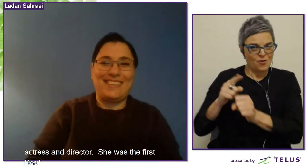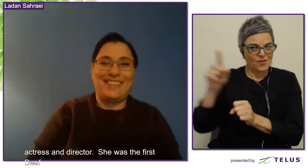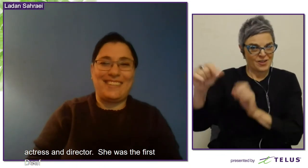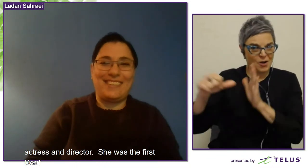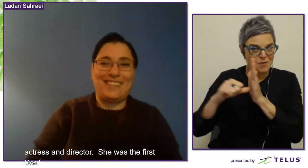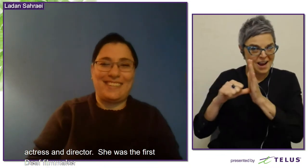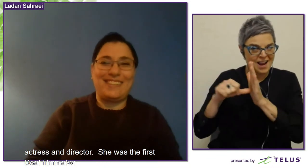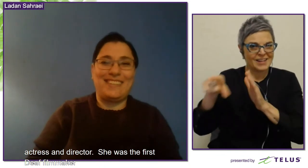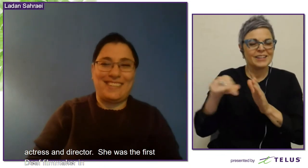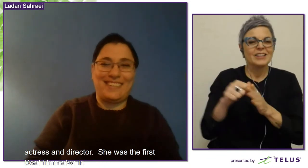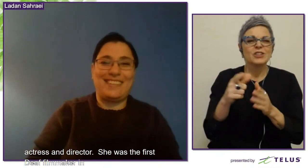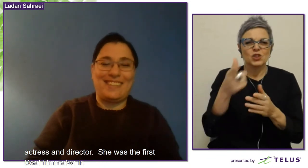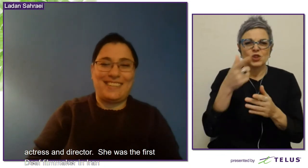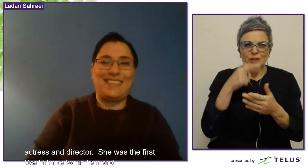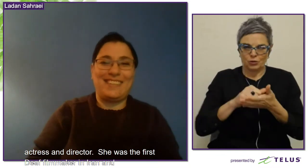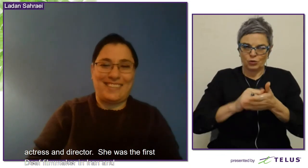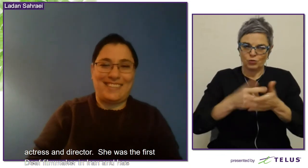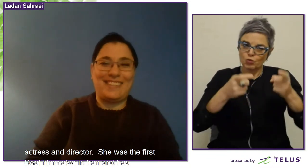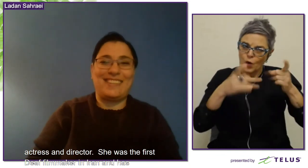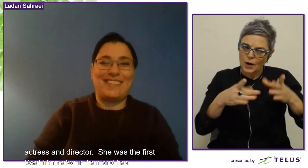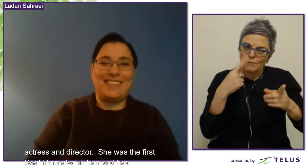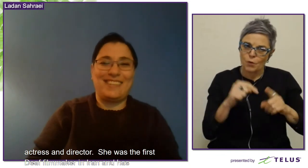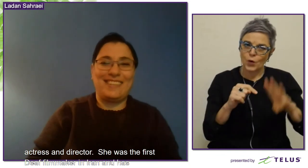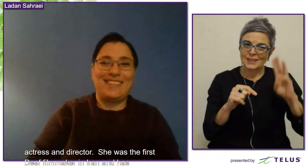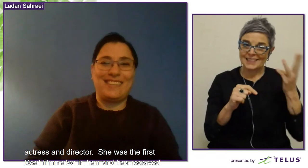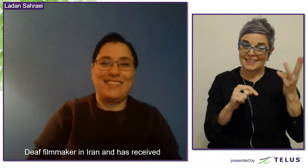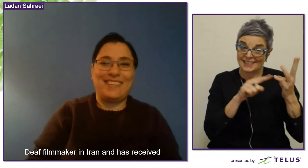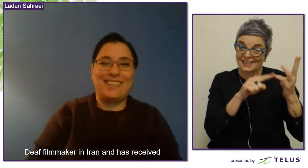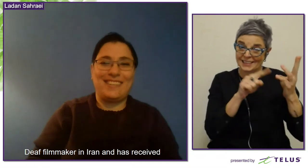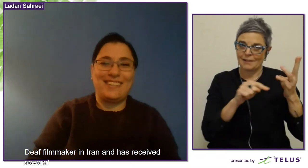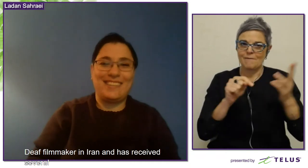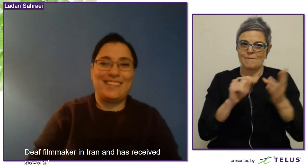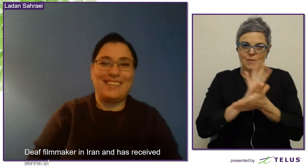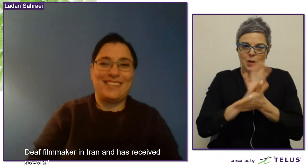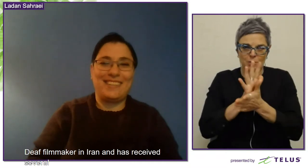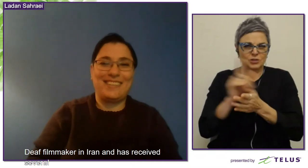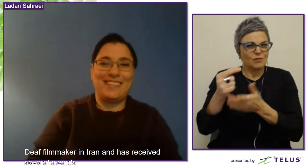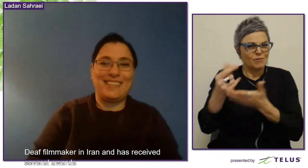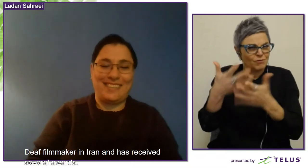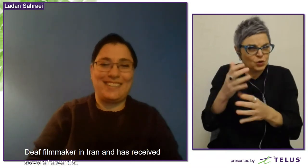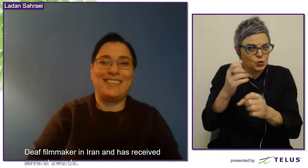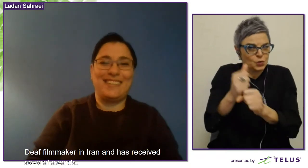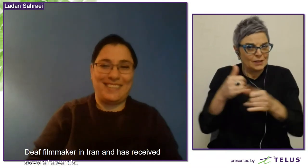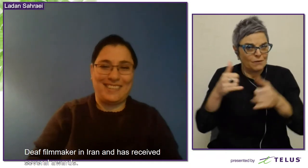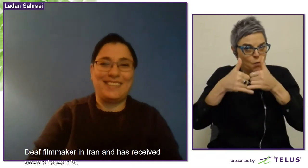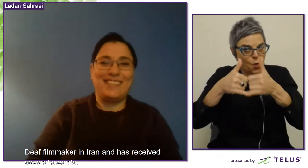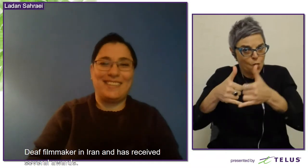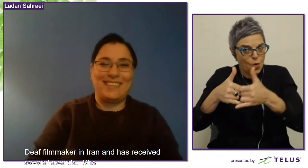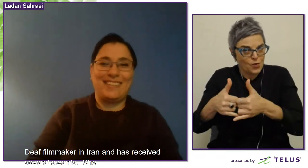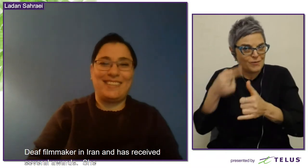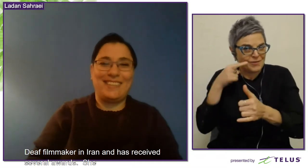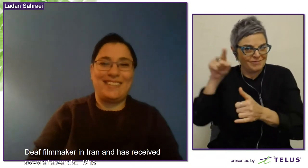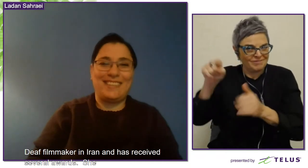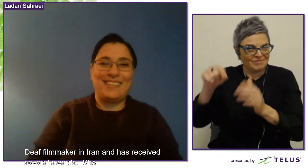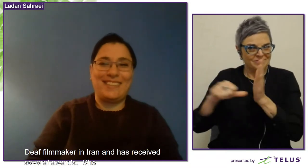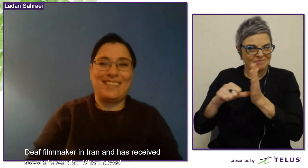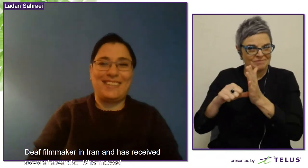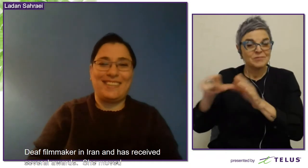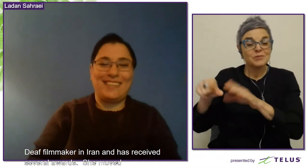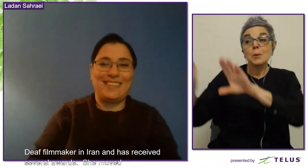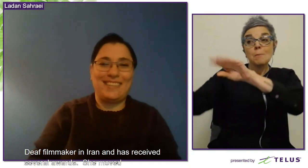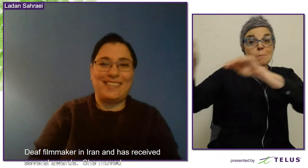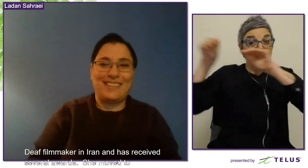and received several awards for her achievement in Iran. She moved to Vancouver, British Columbia from Iran